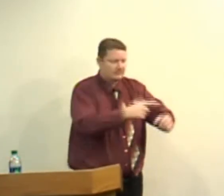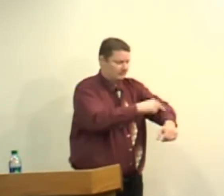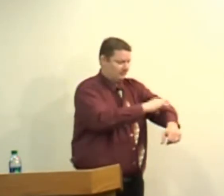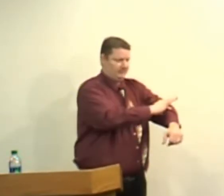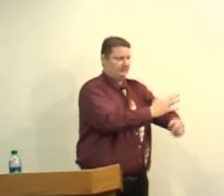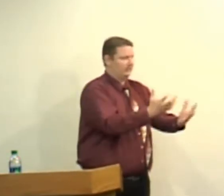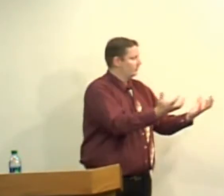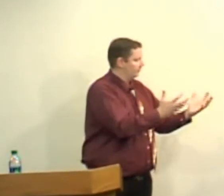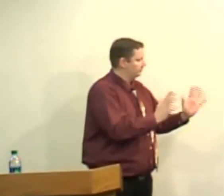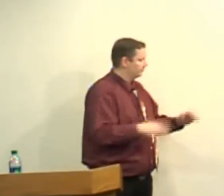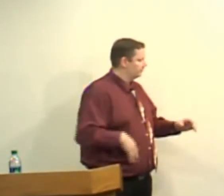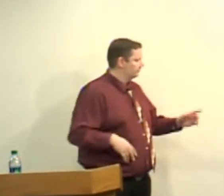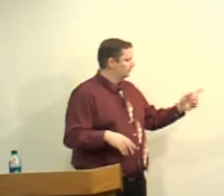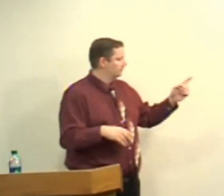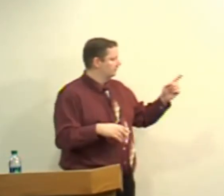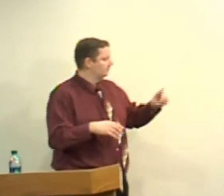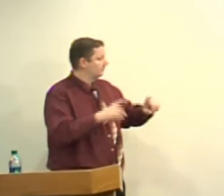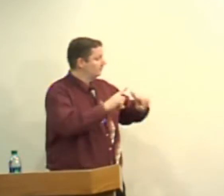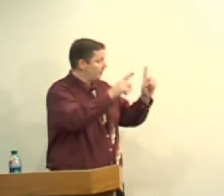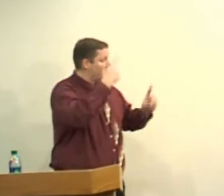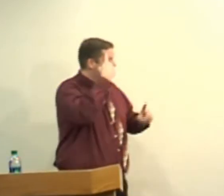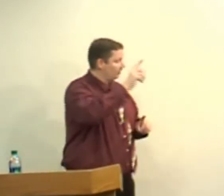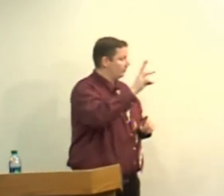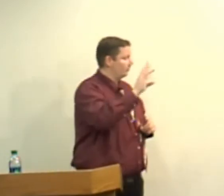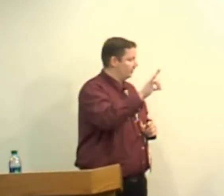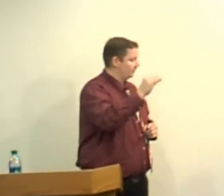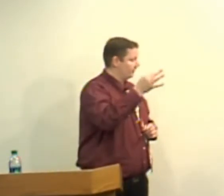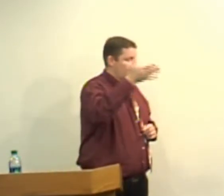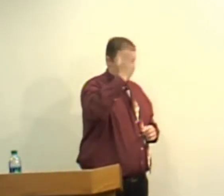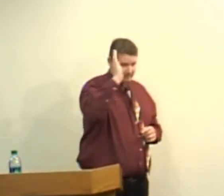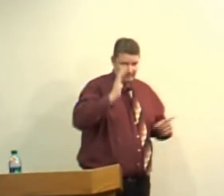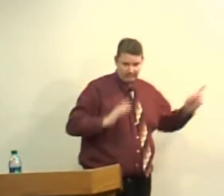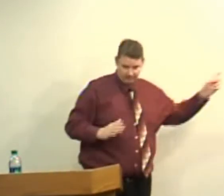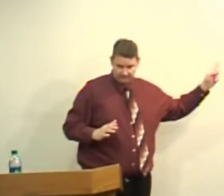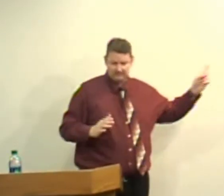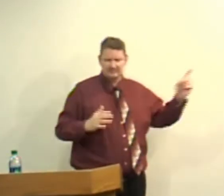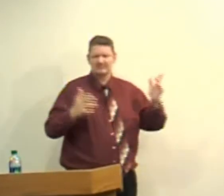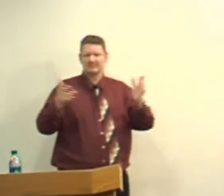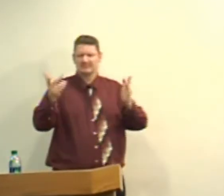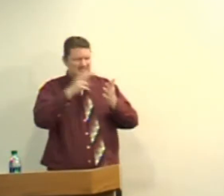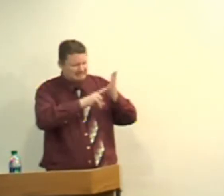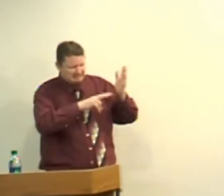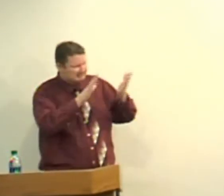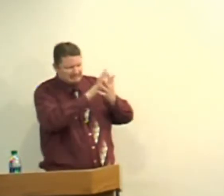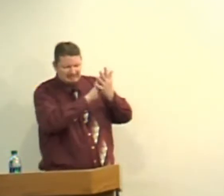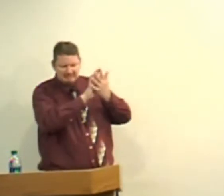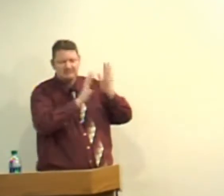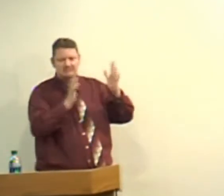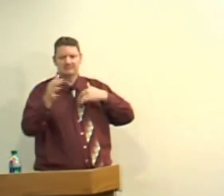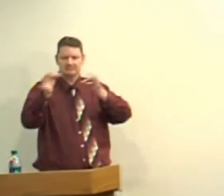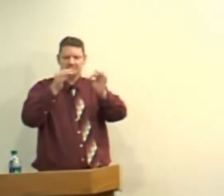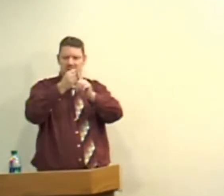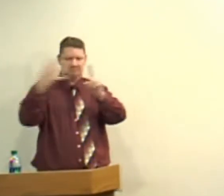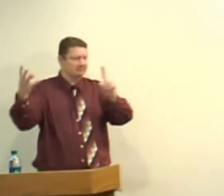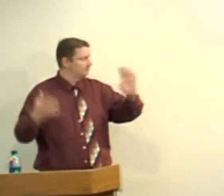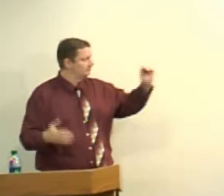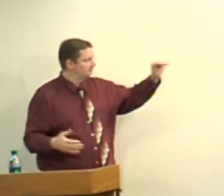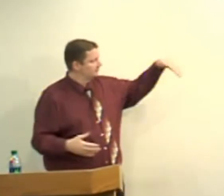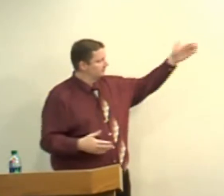but the will of God. When you read this, it may seem a